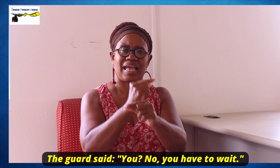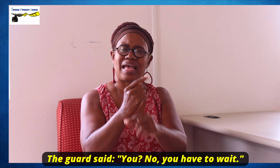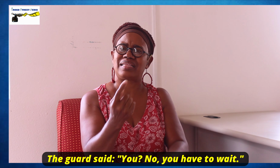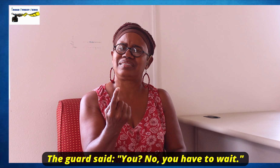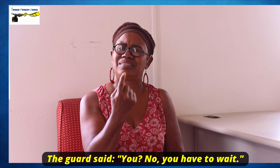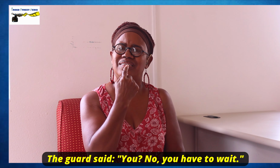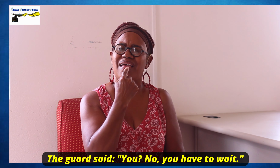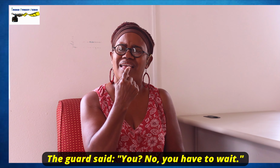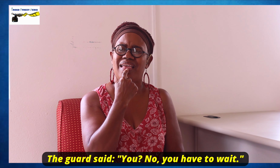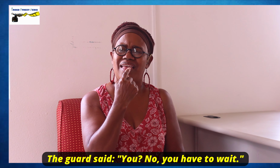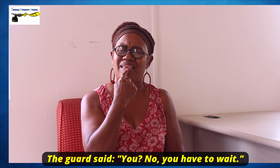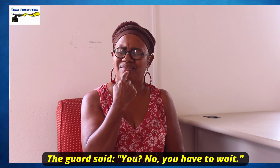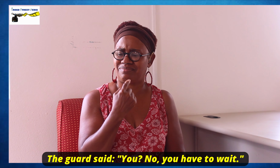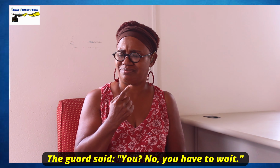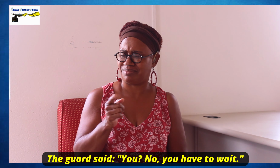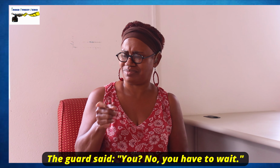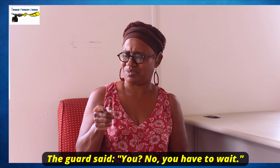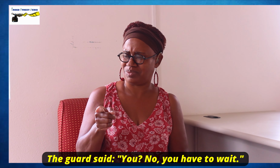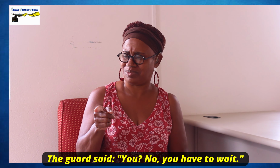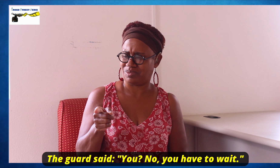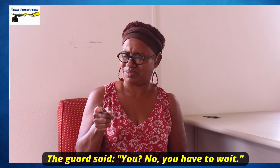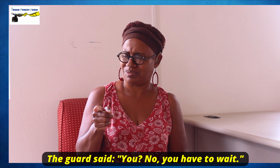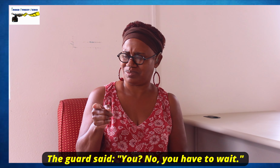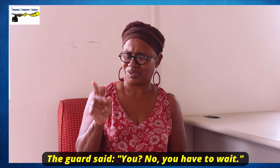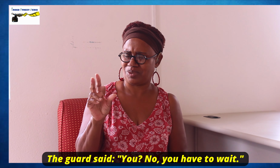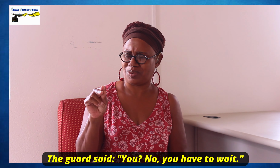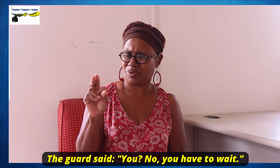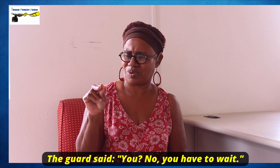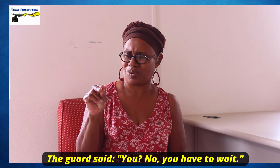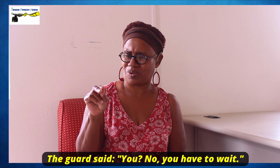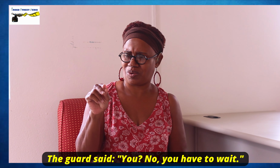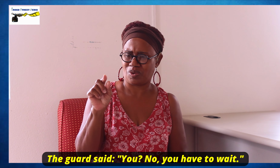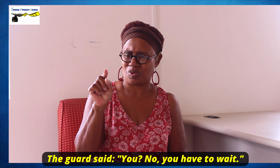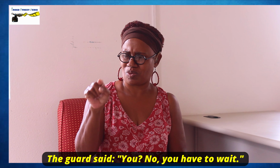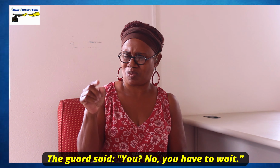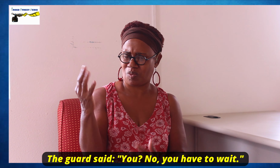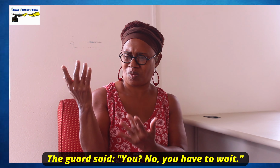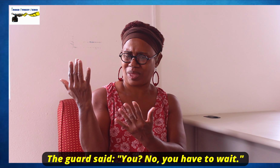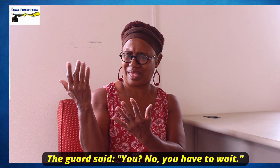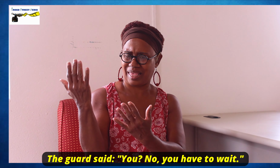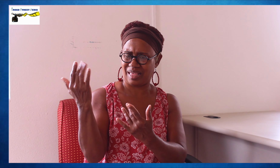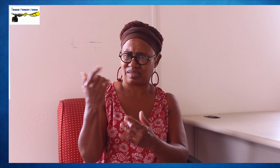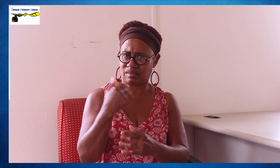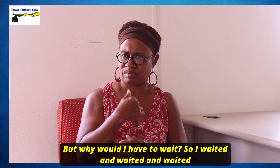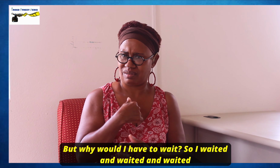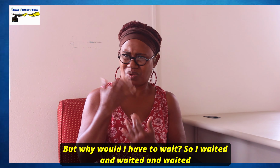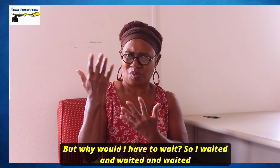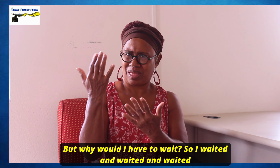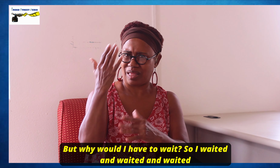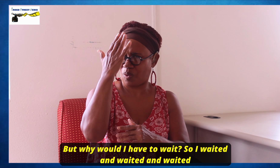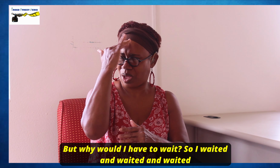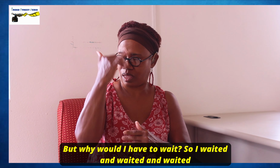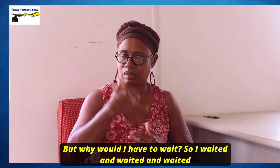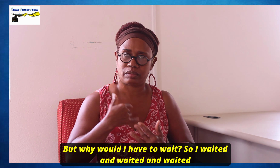The guard said, You? No, you have to wait. But why would I have to